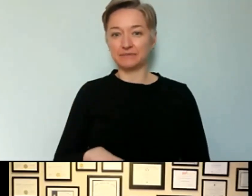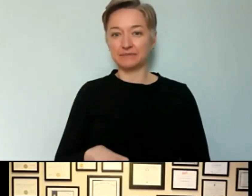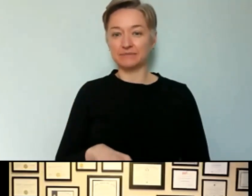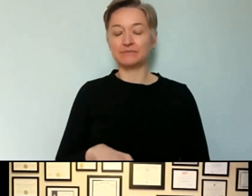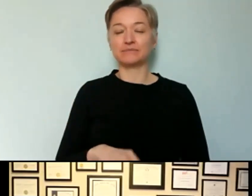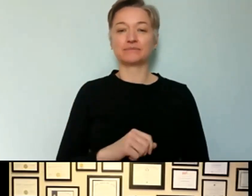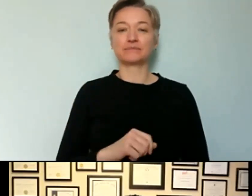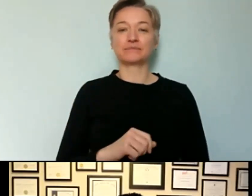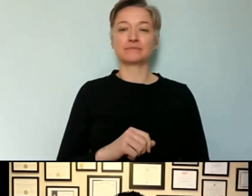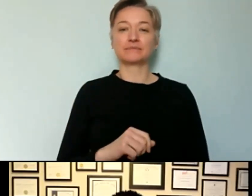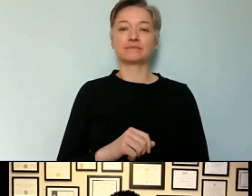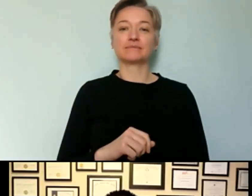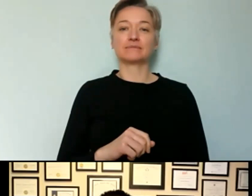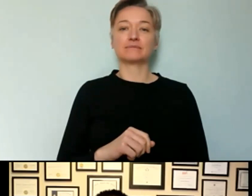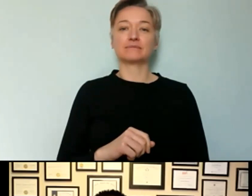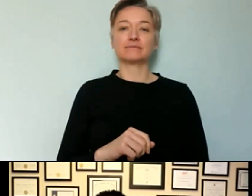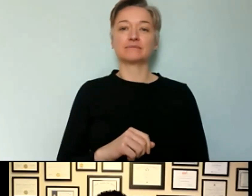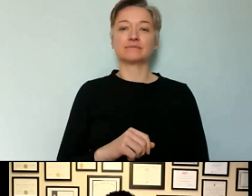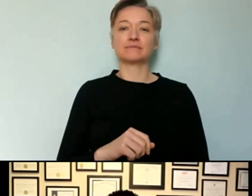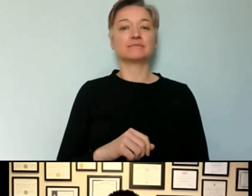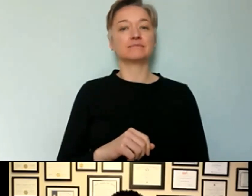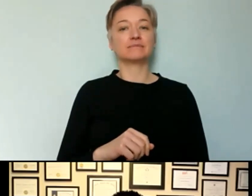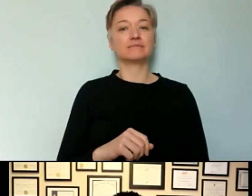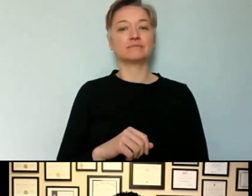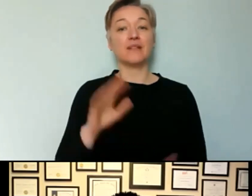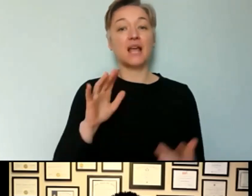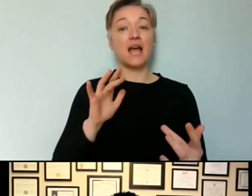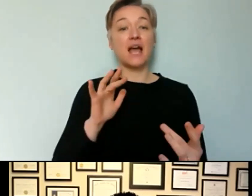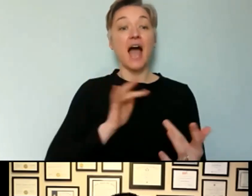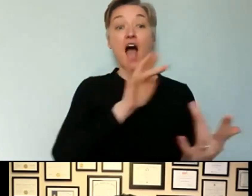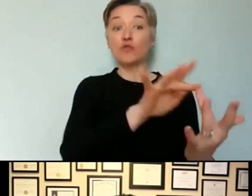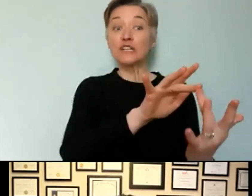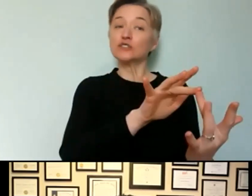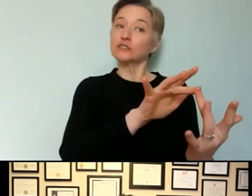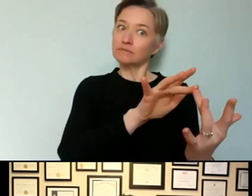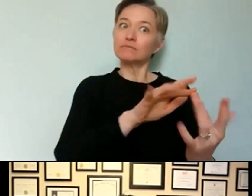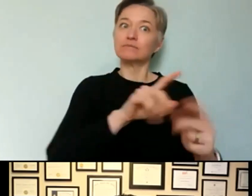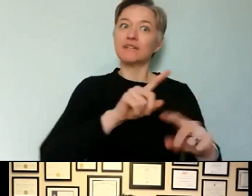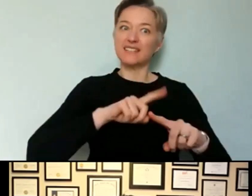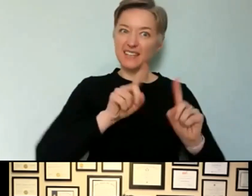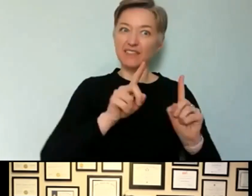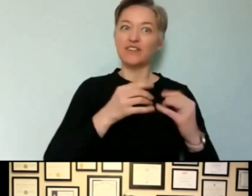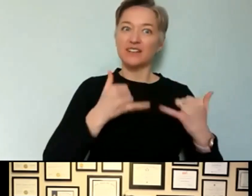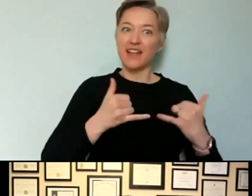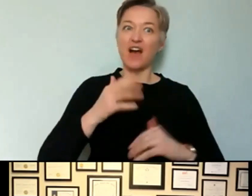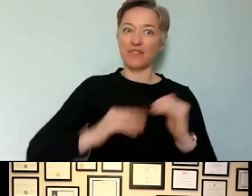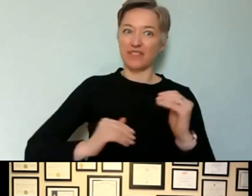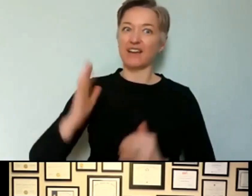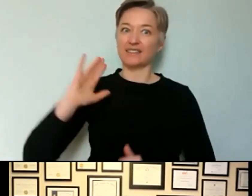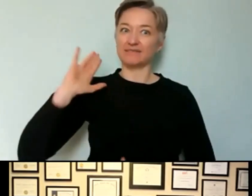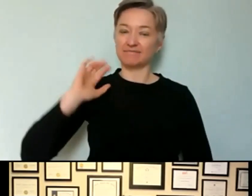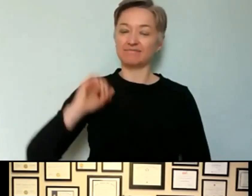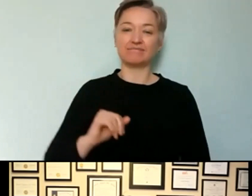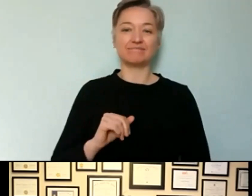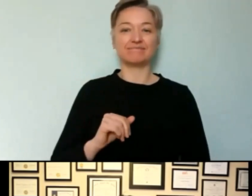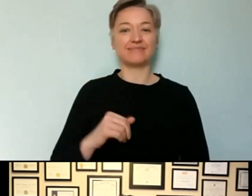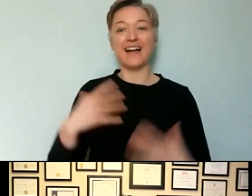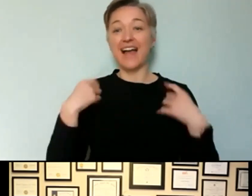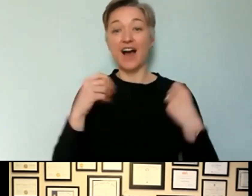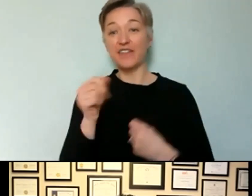The outreach is definitely different than we're used to doing it. I mean, we are no more health fairs, no